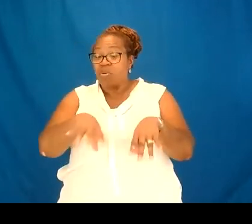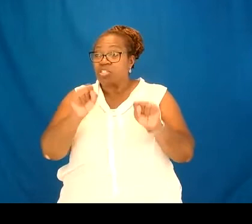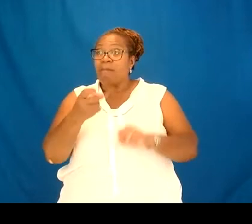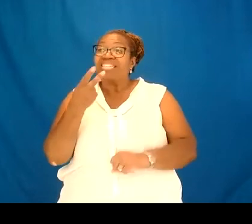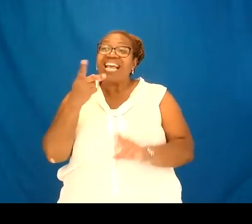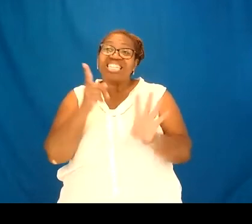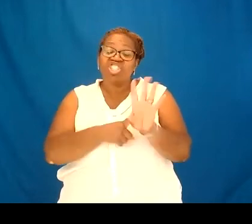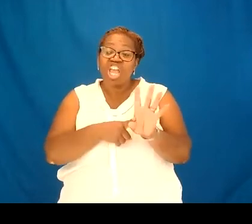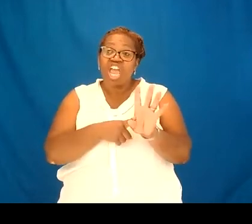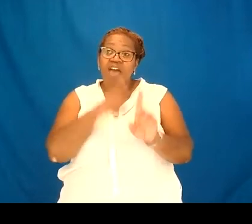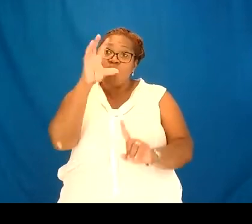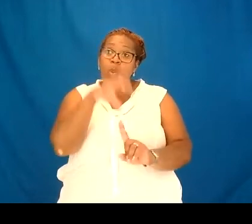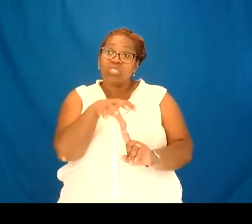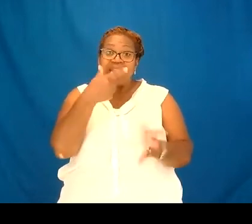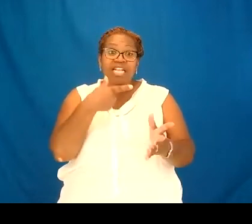Now,